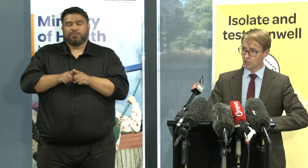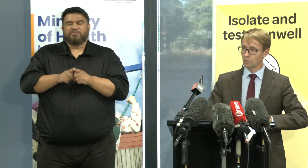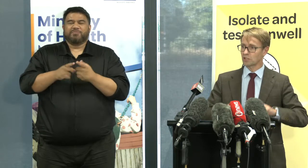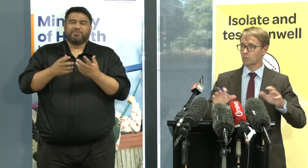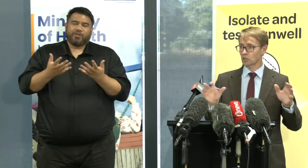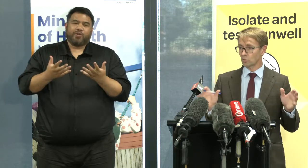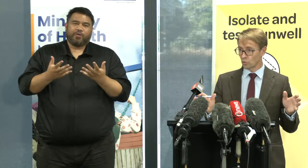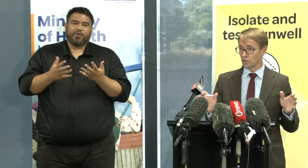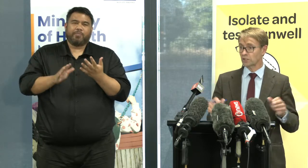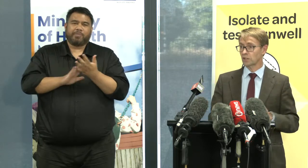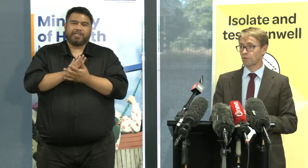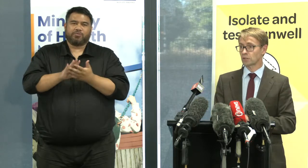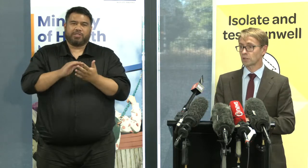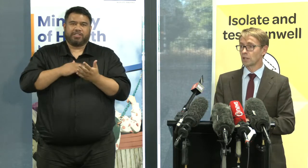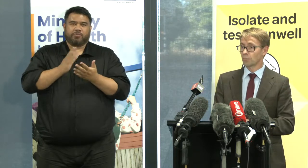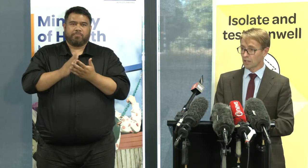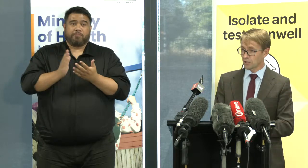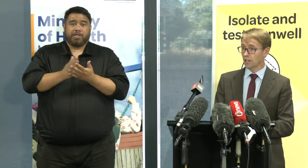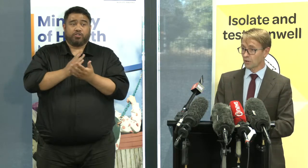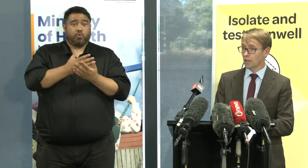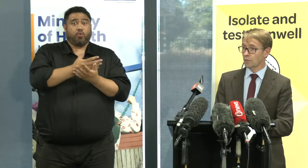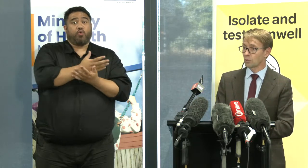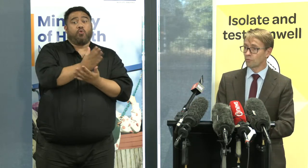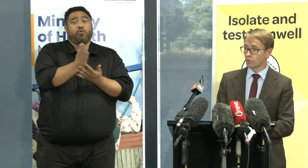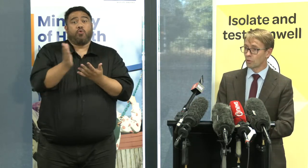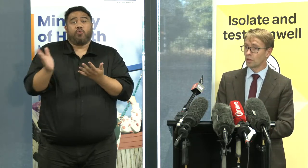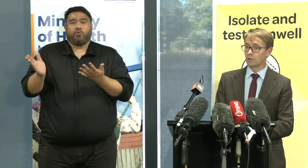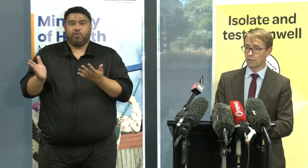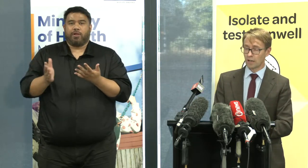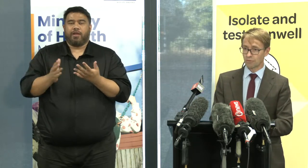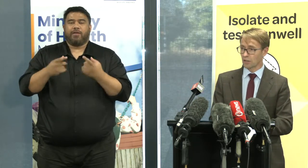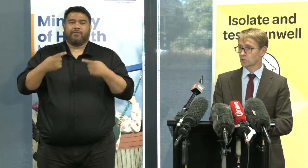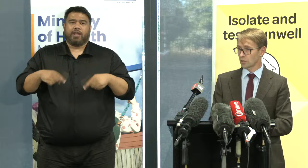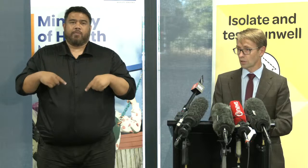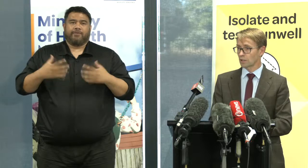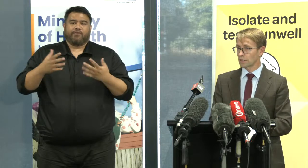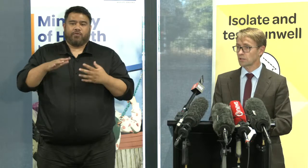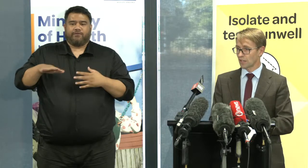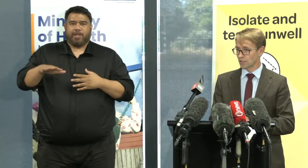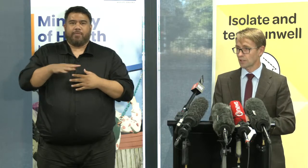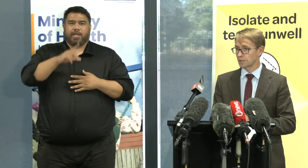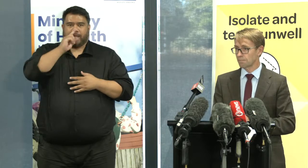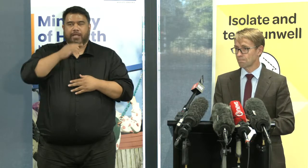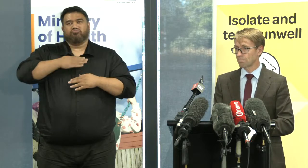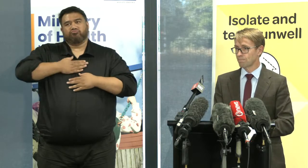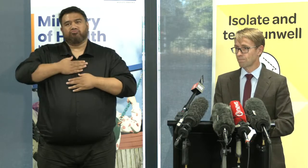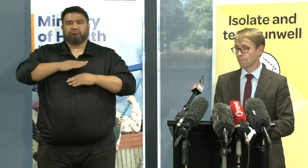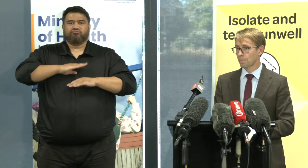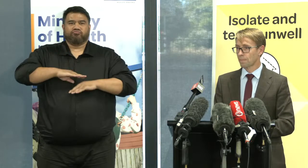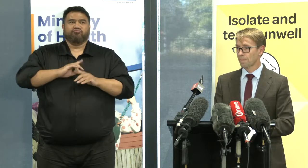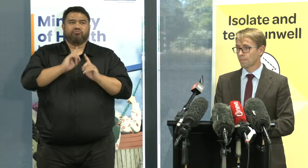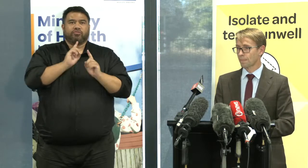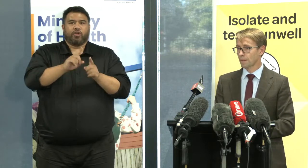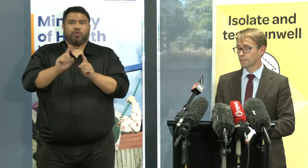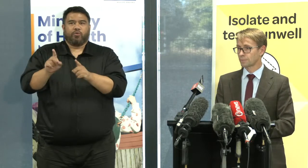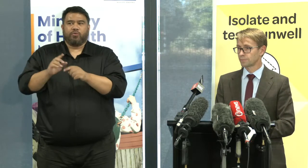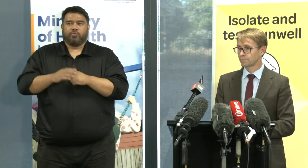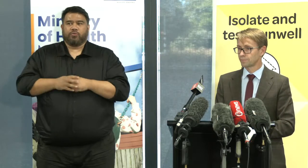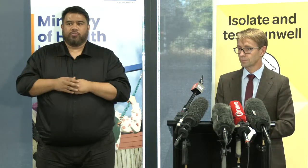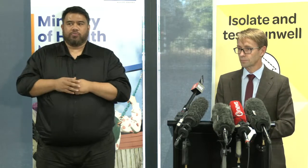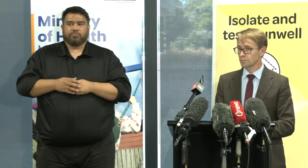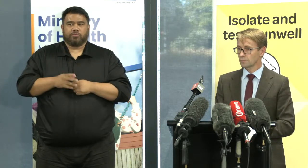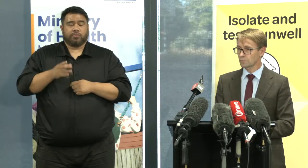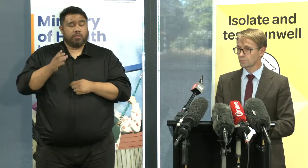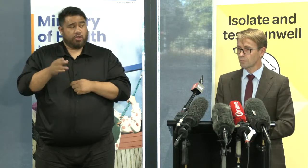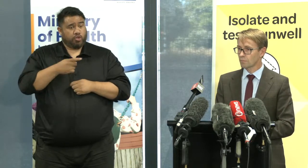be continuing to make sure all these different places are available for whānau to go and get their kids vaccinated. When you say that's possible, is that something that's